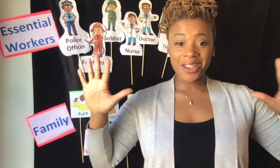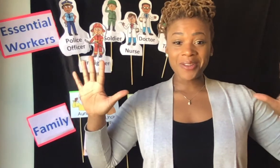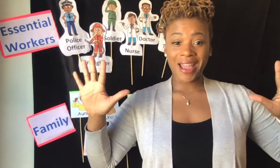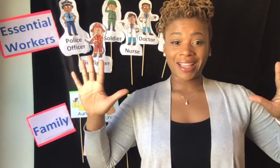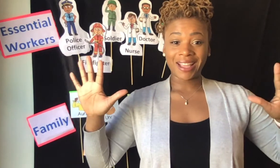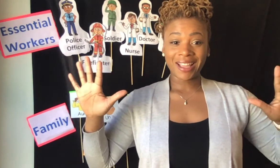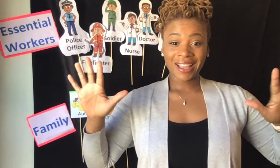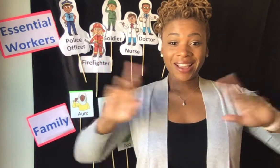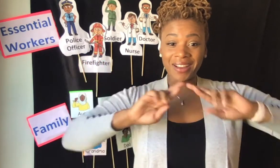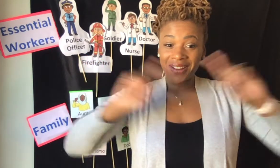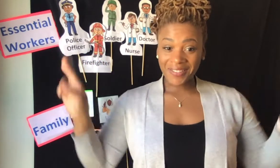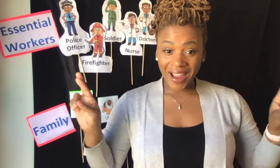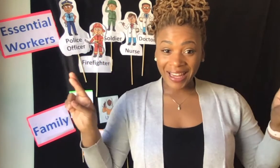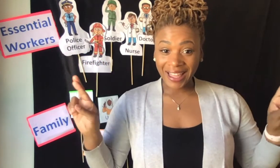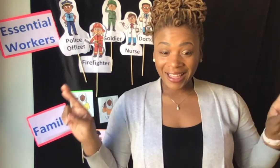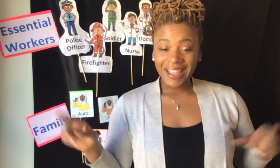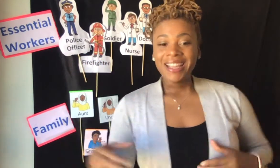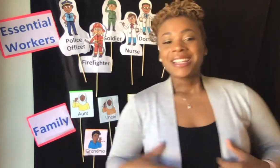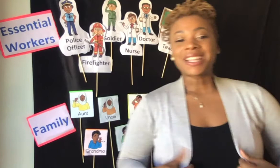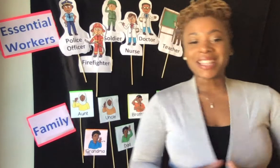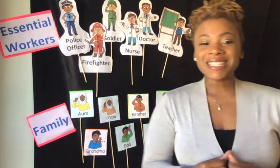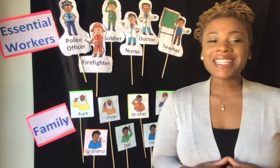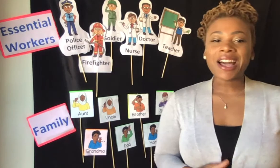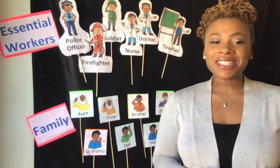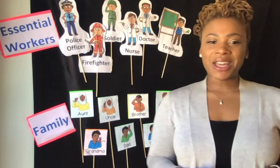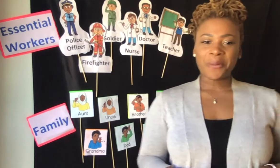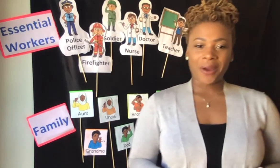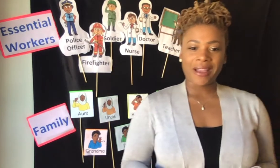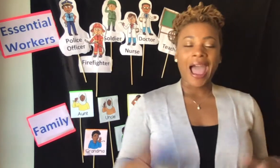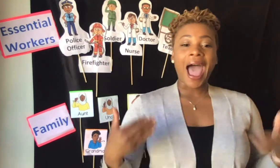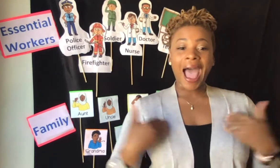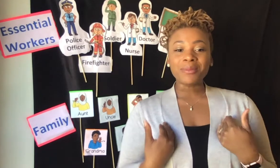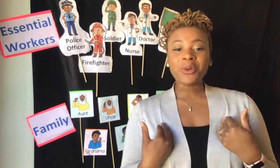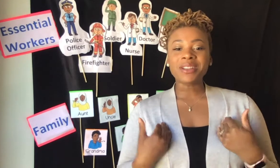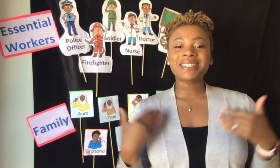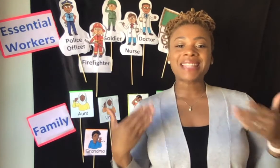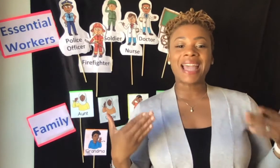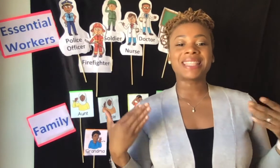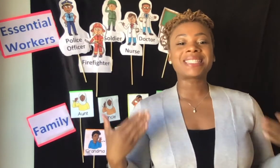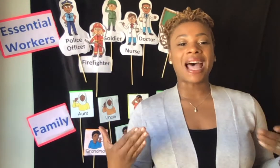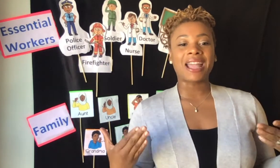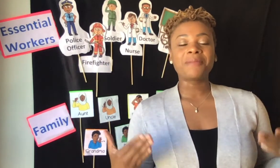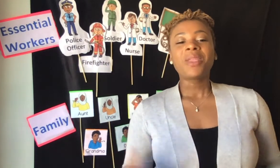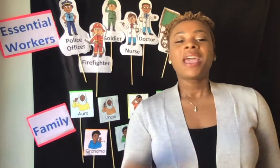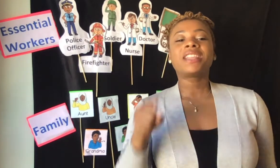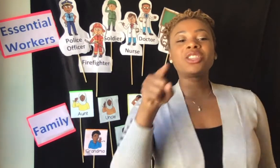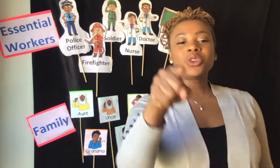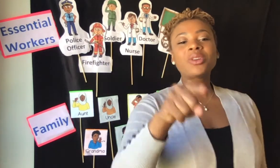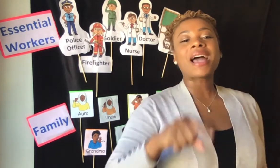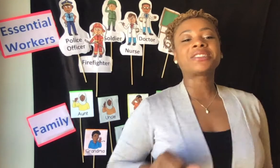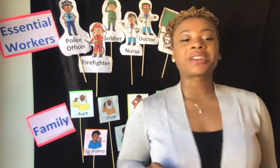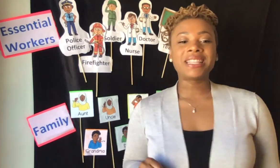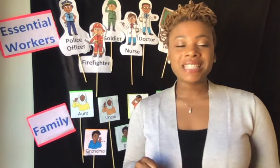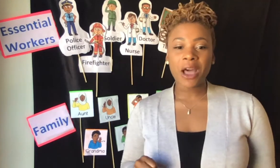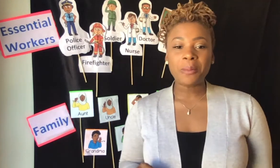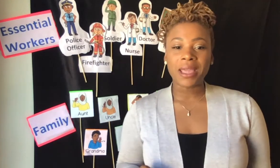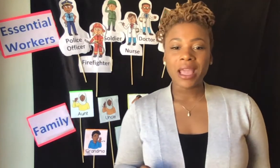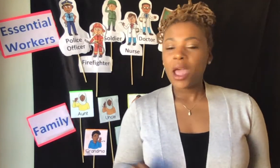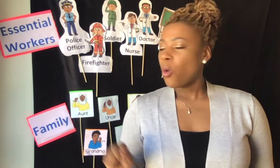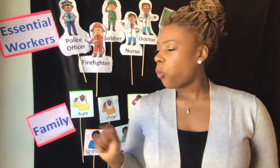ready? Ready. So this is how it's going to work. I'm going to sign the sign, and then you guys are going to tell me